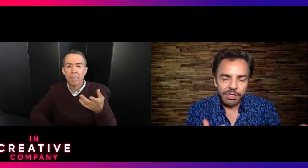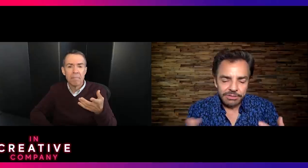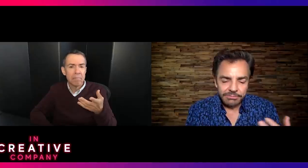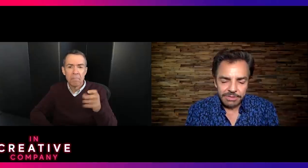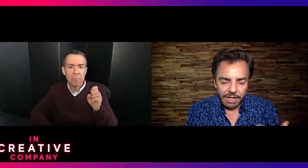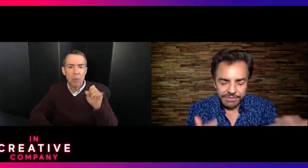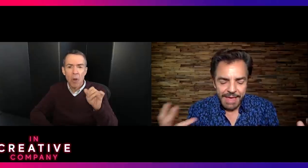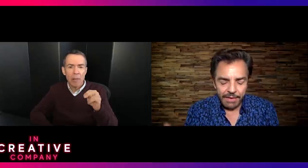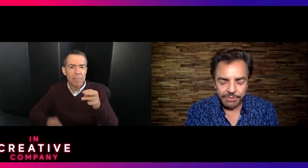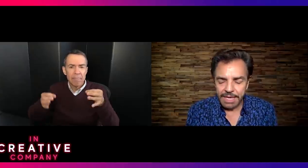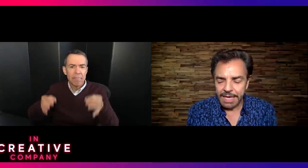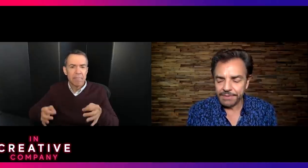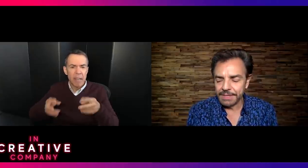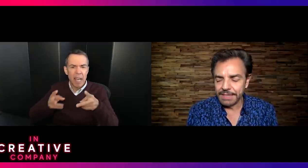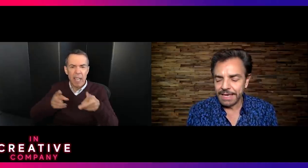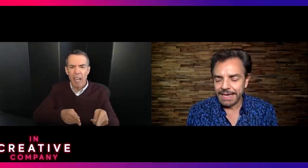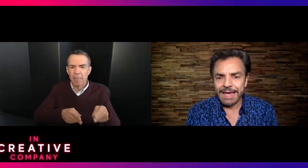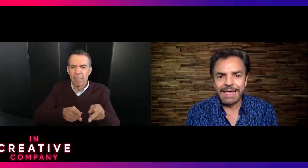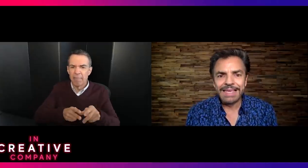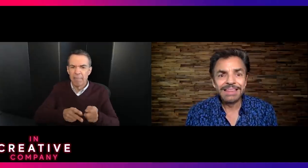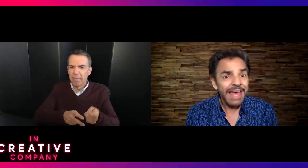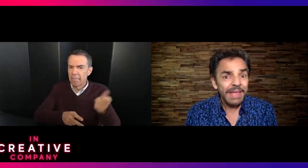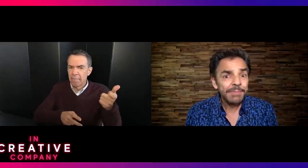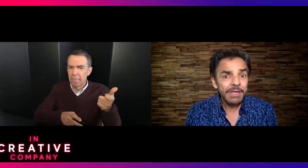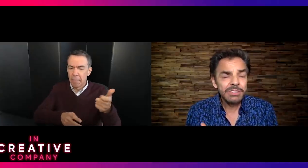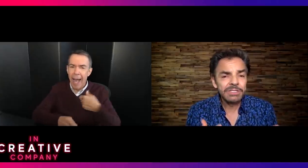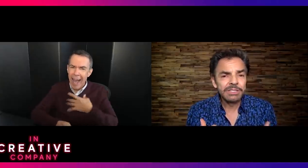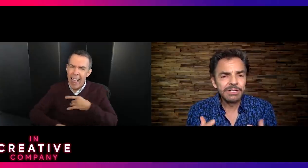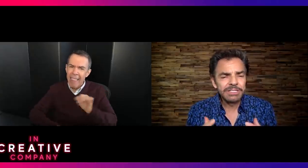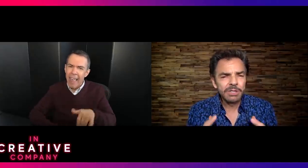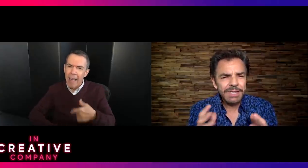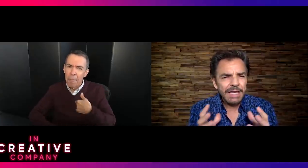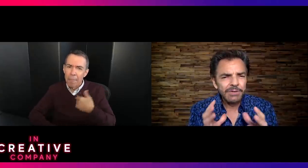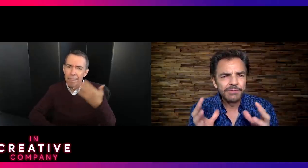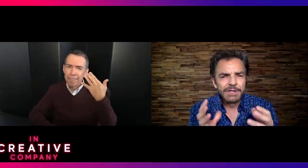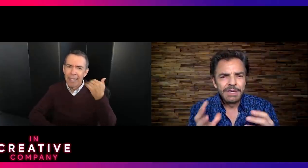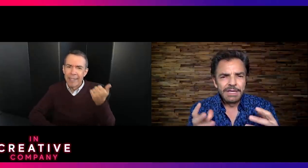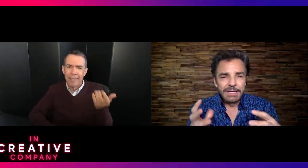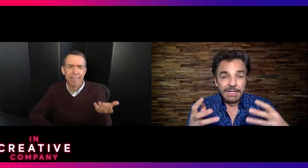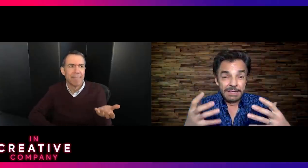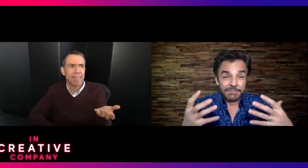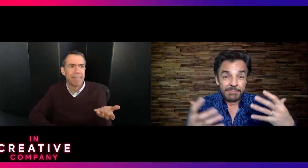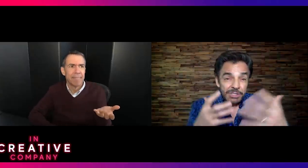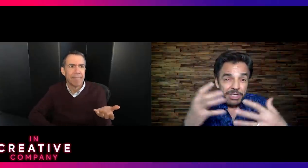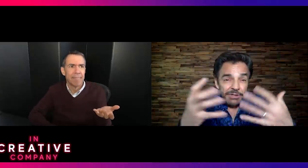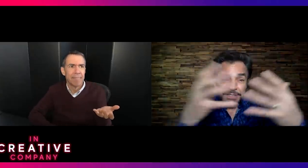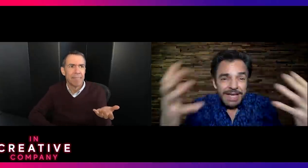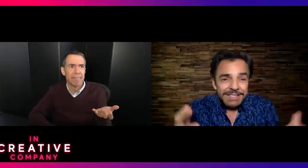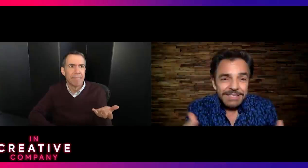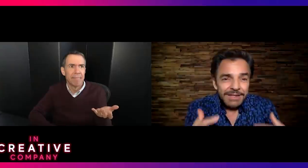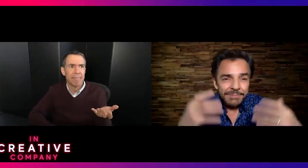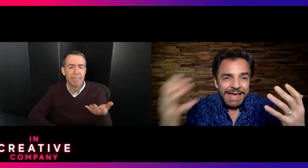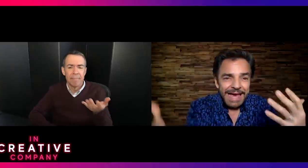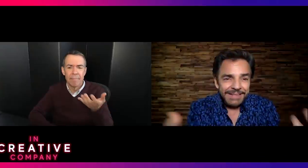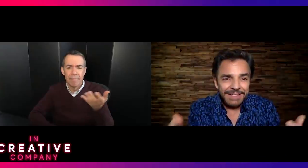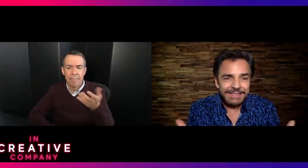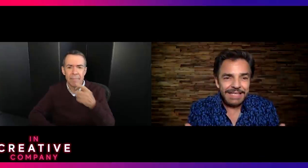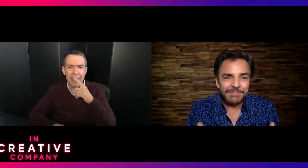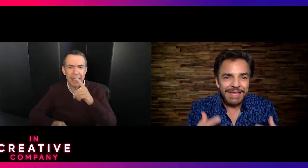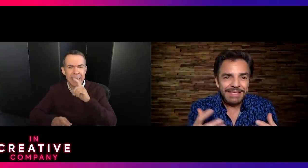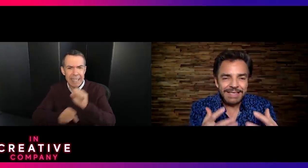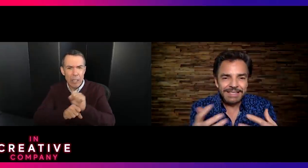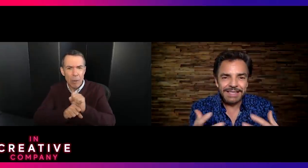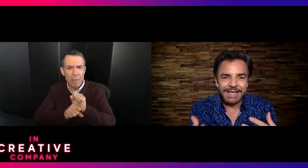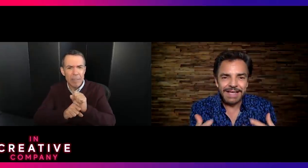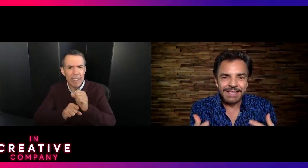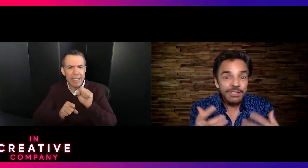finally Sean got them out. And I like that because there's some kind of mysteriousness behind it